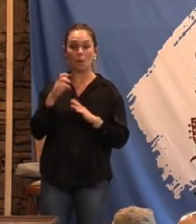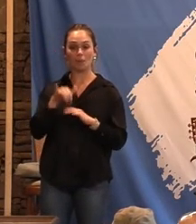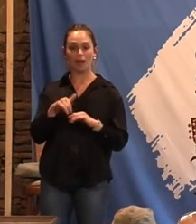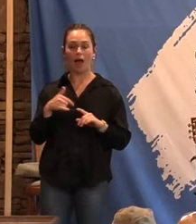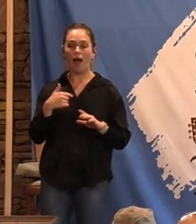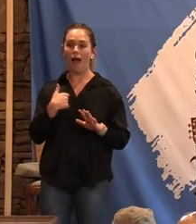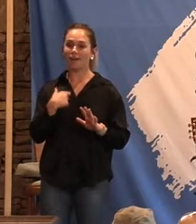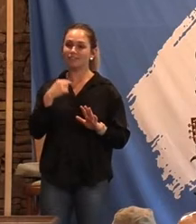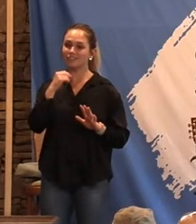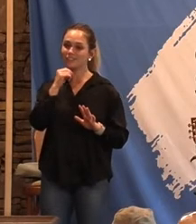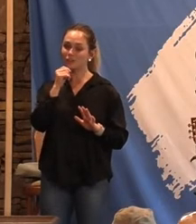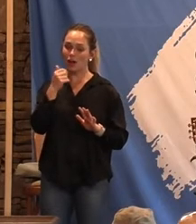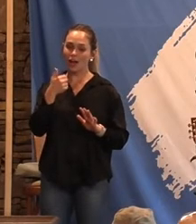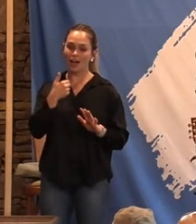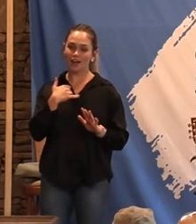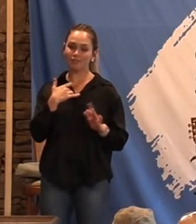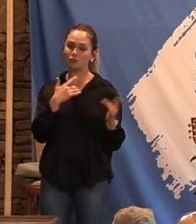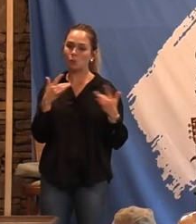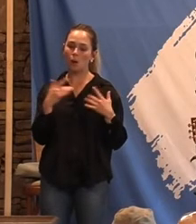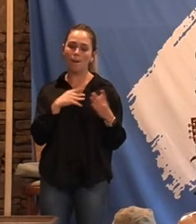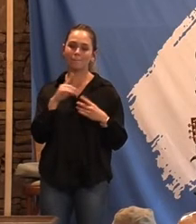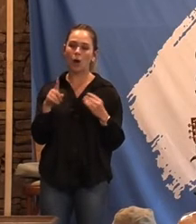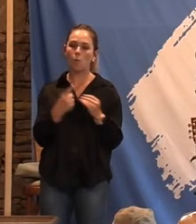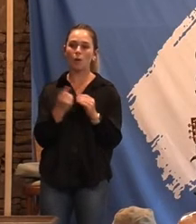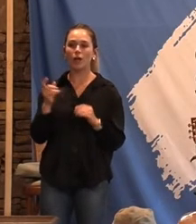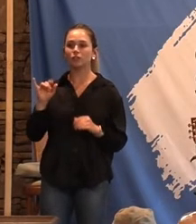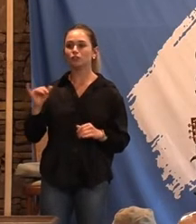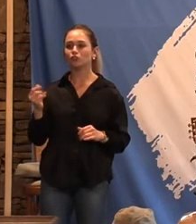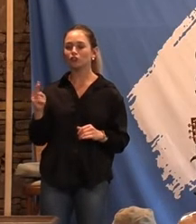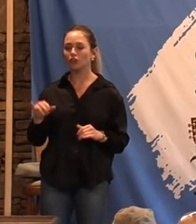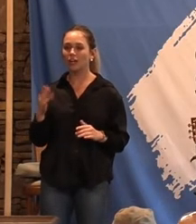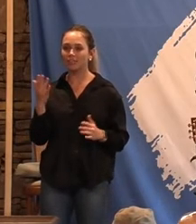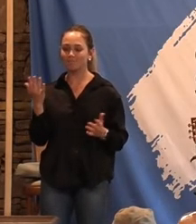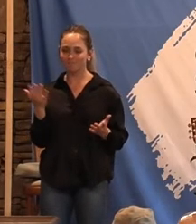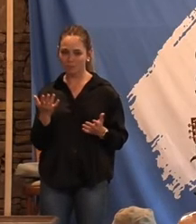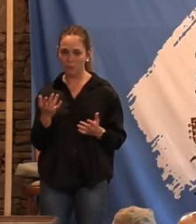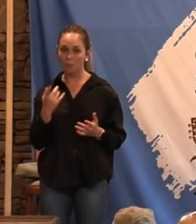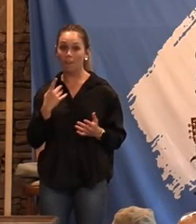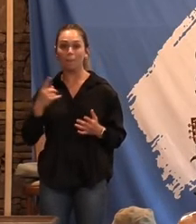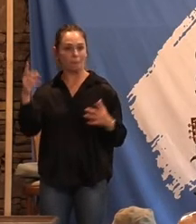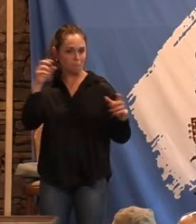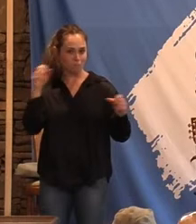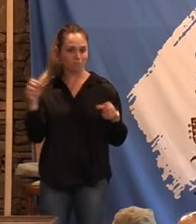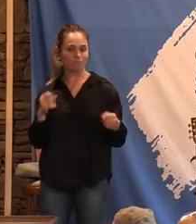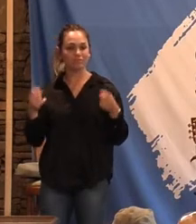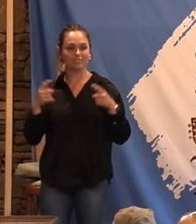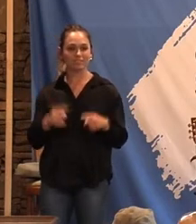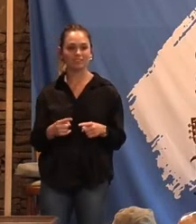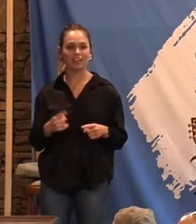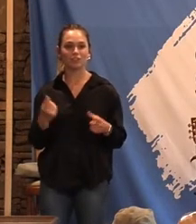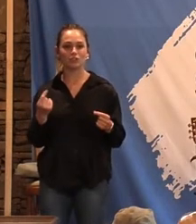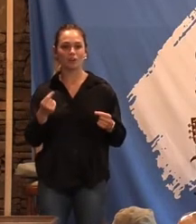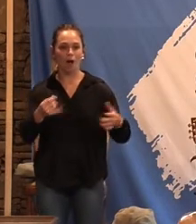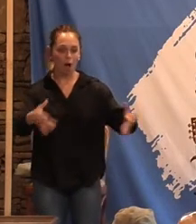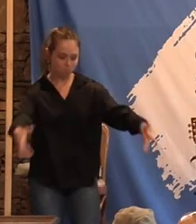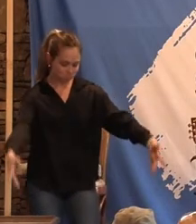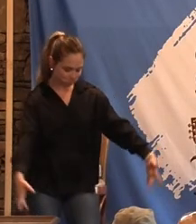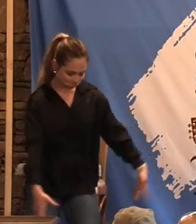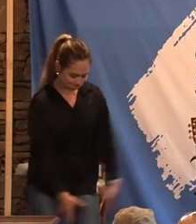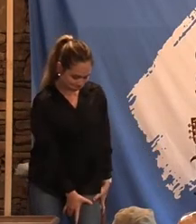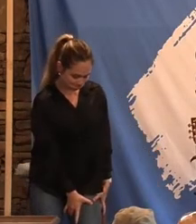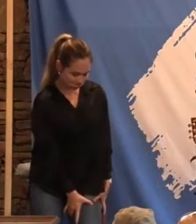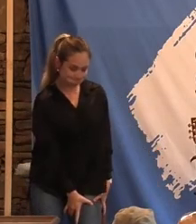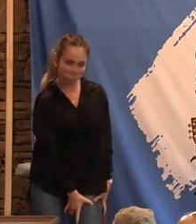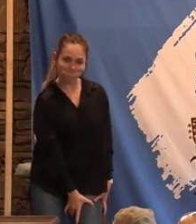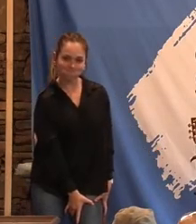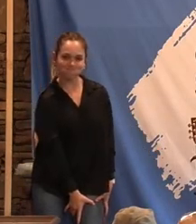I did not have to worry about where Johnny was. As soon as that clap of thunder hit, he wrapped himself right around my